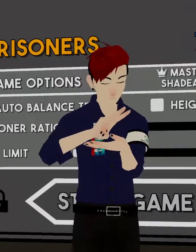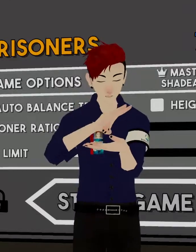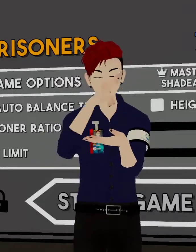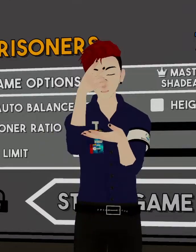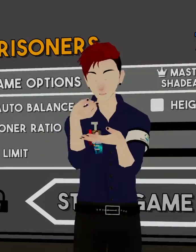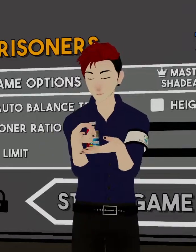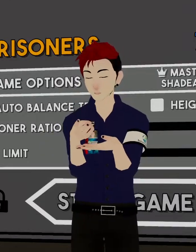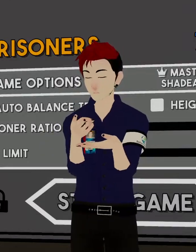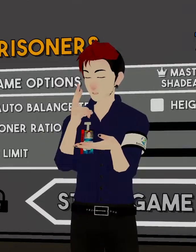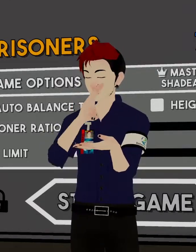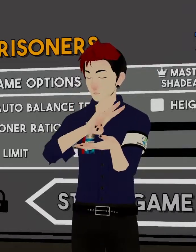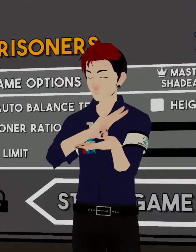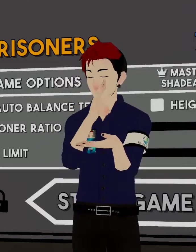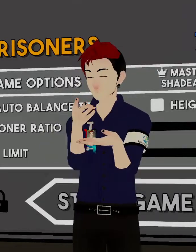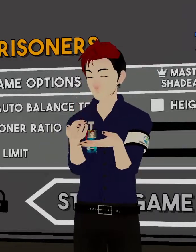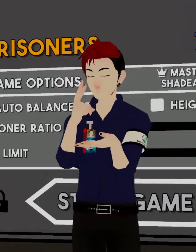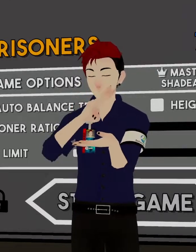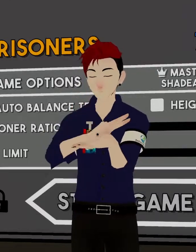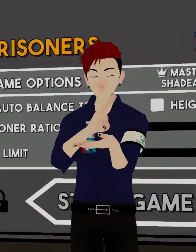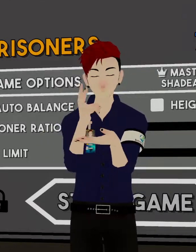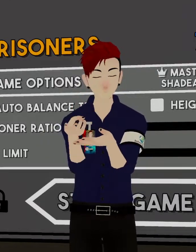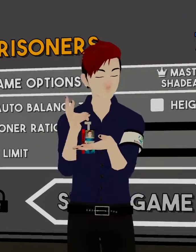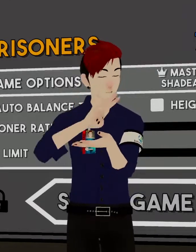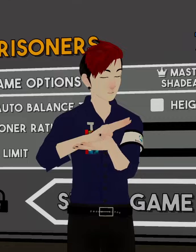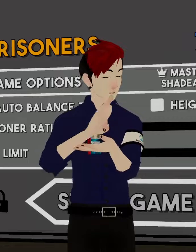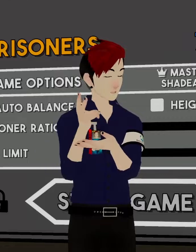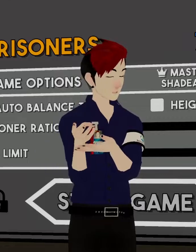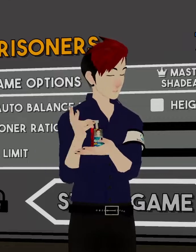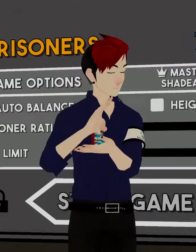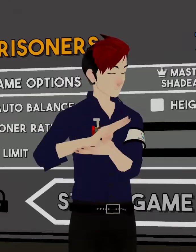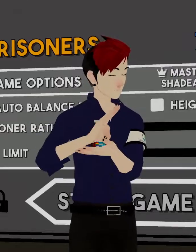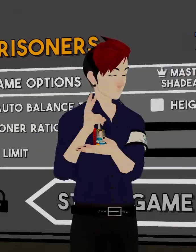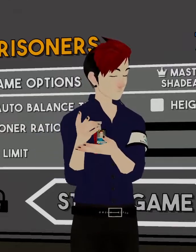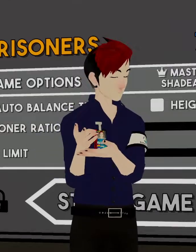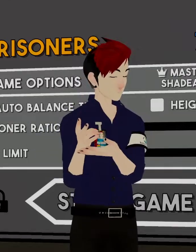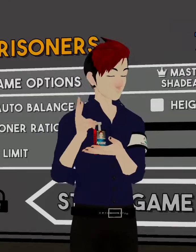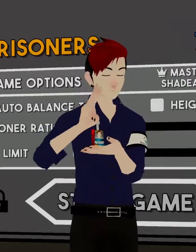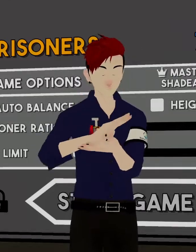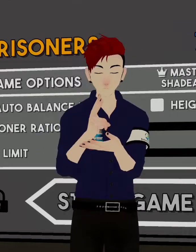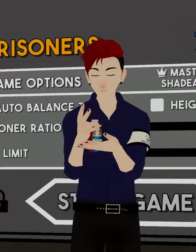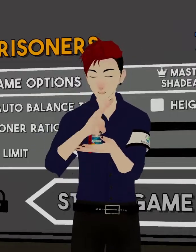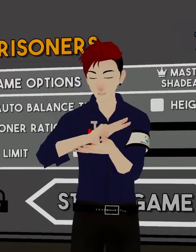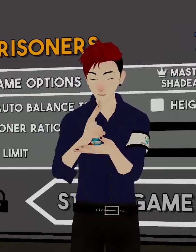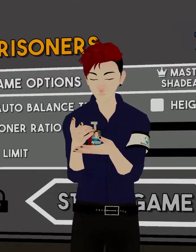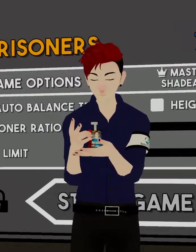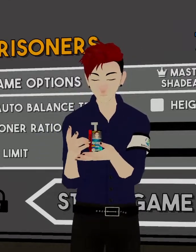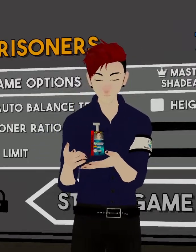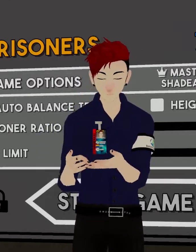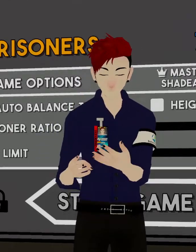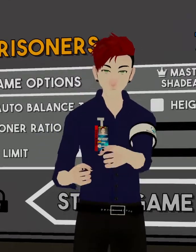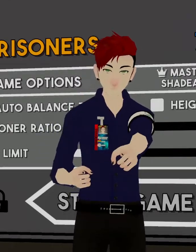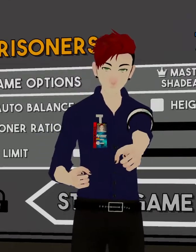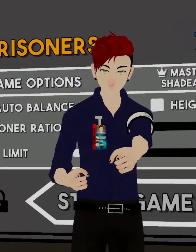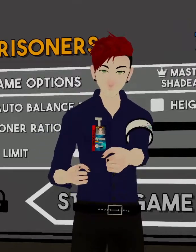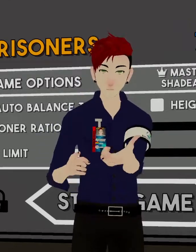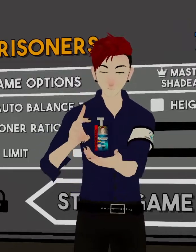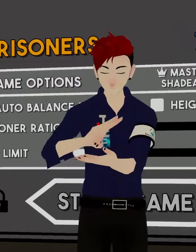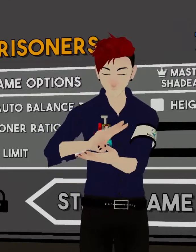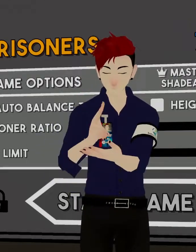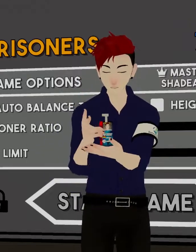something that you're flipping over. Flipping back and forth. So K-hand like this? The kitchen. In VR?